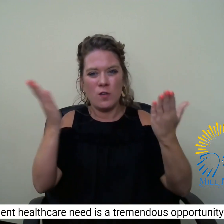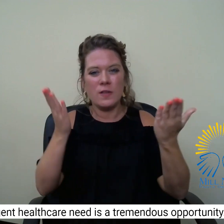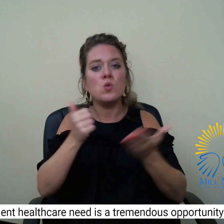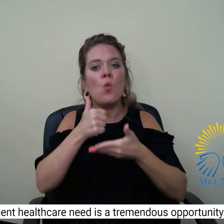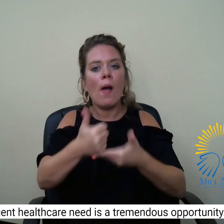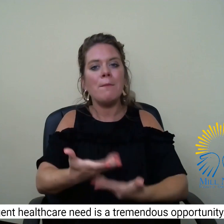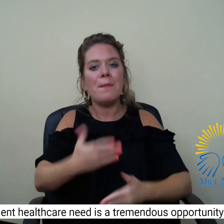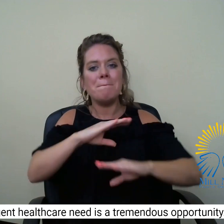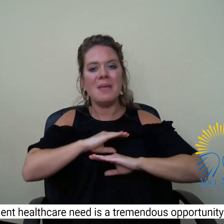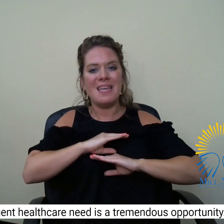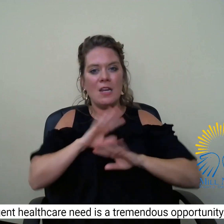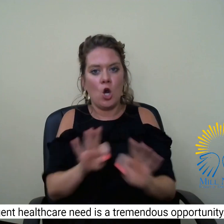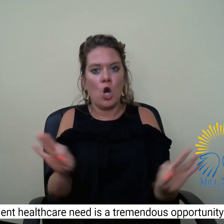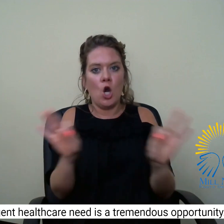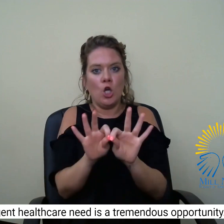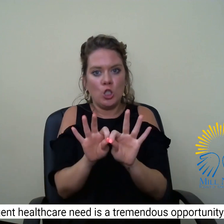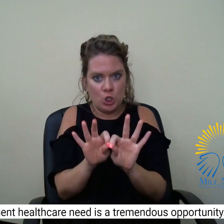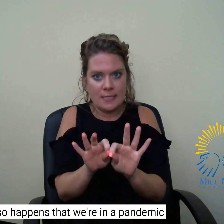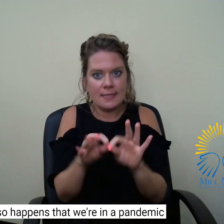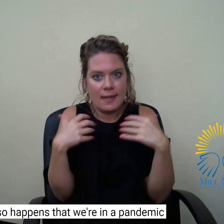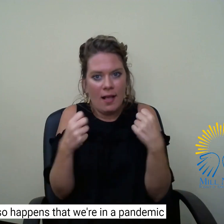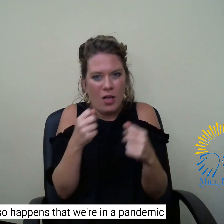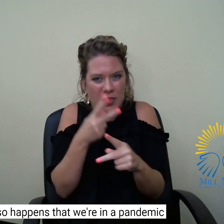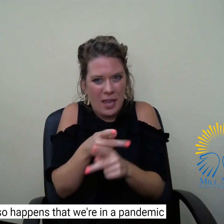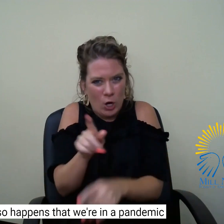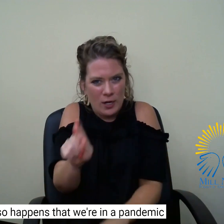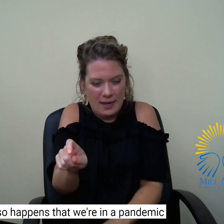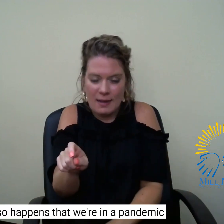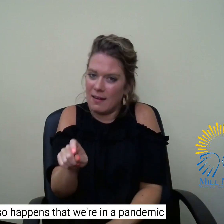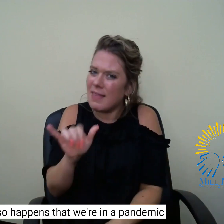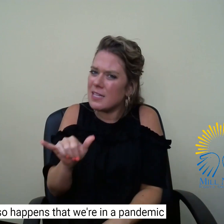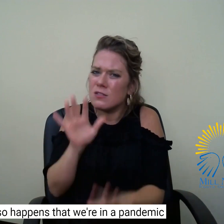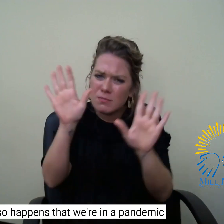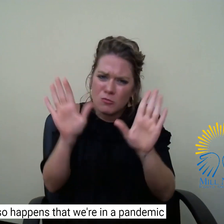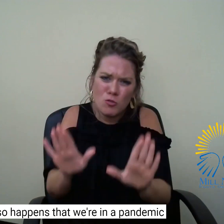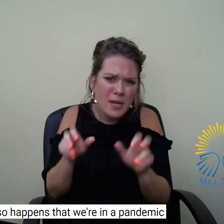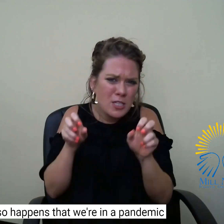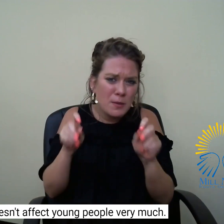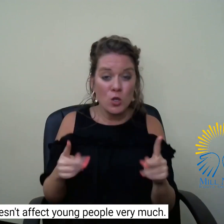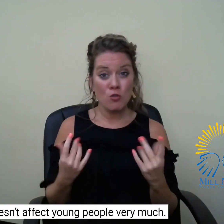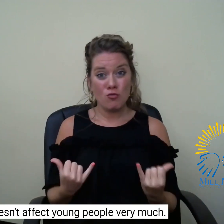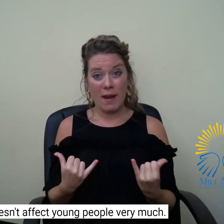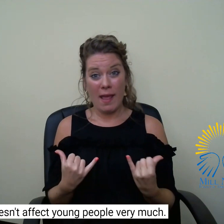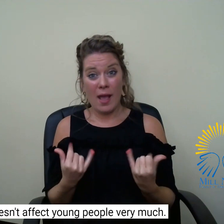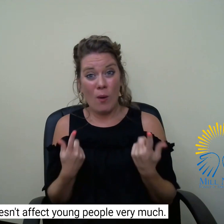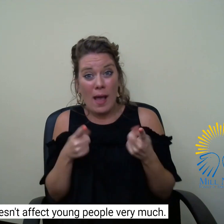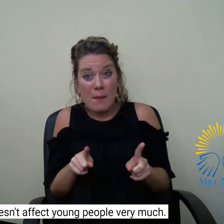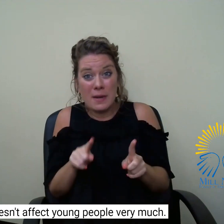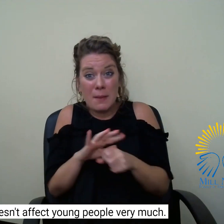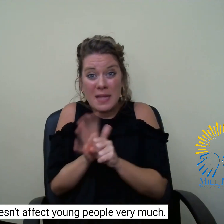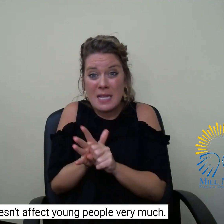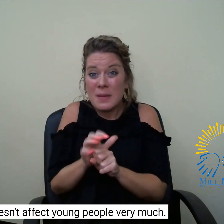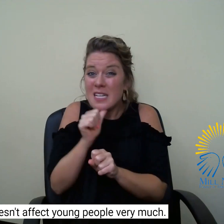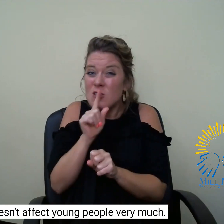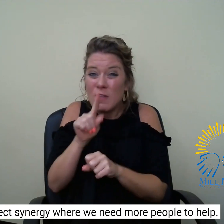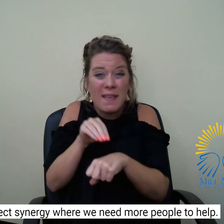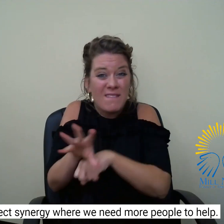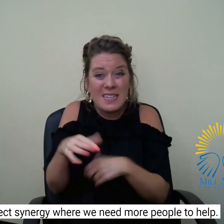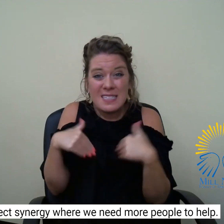need is a tremendous opportunity. It just so happens that we're in a pandemic that doesn't affect young people very much. So it's like the